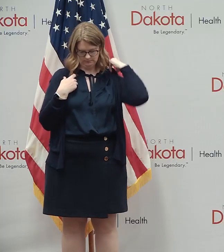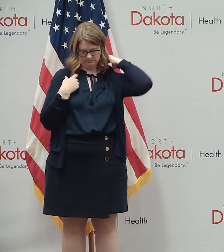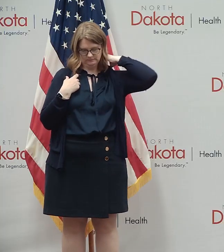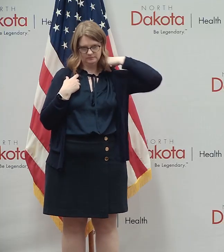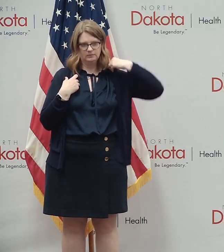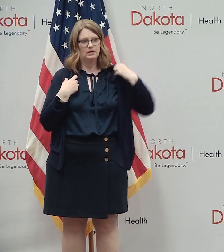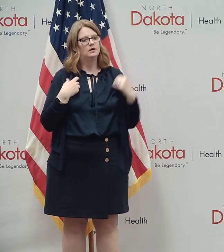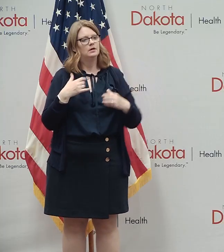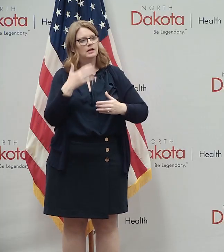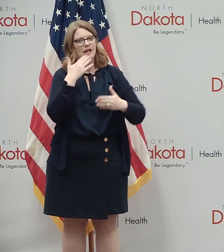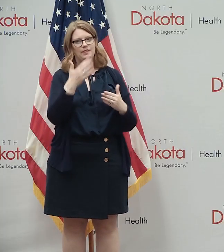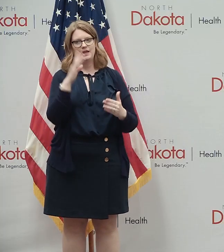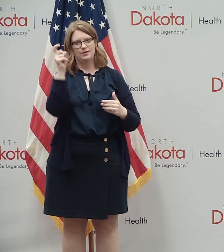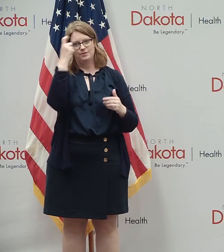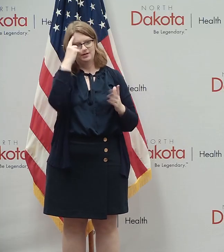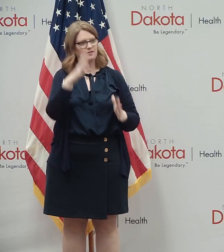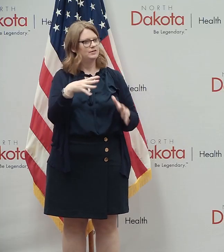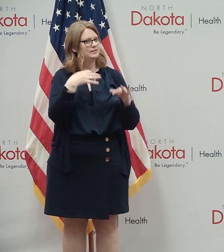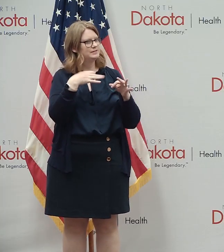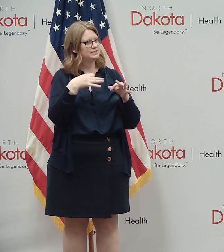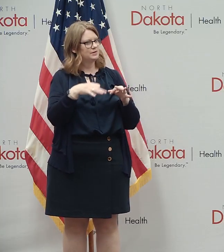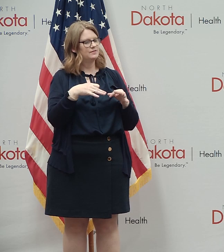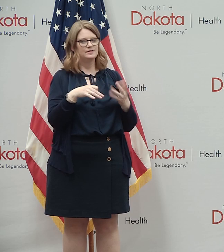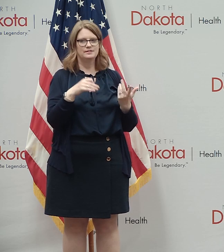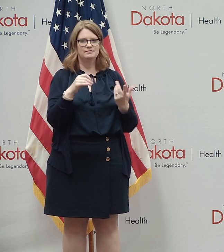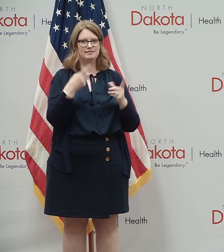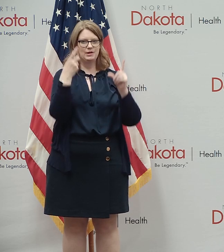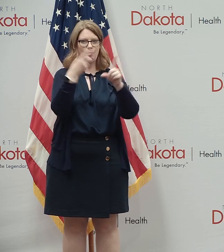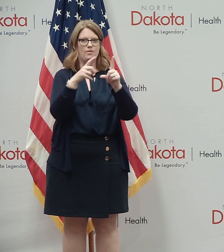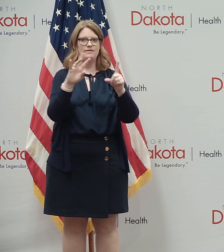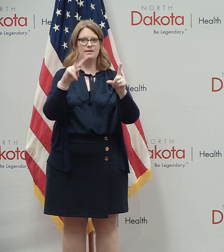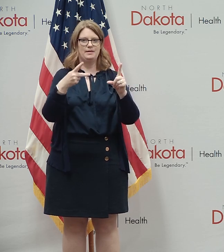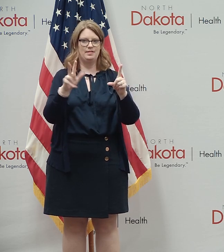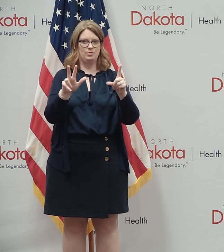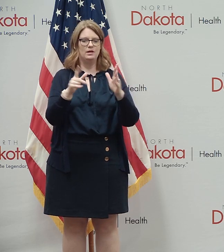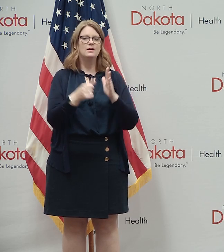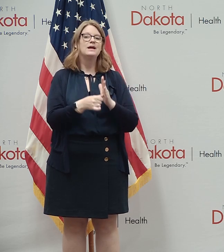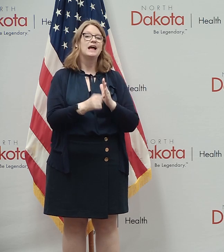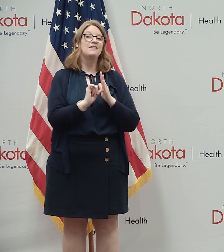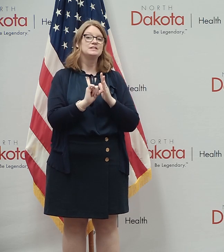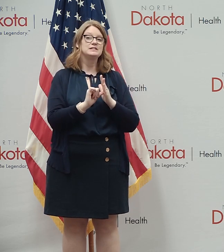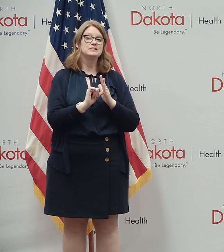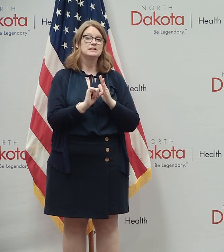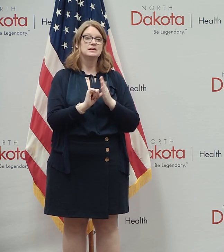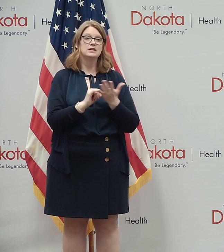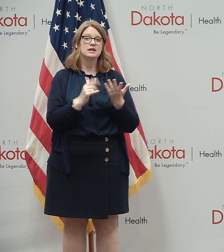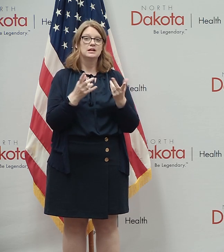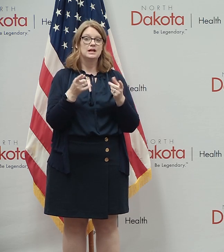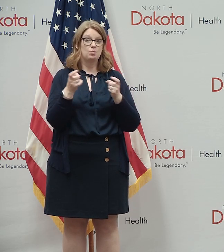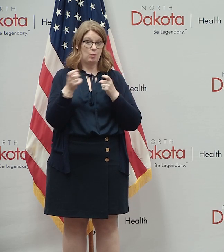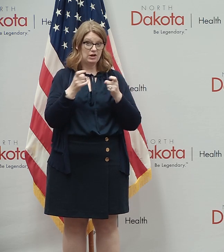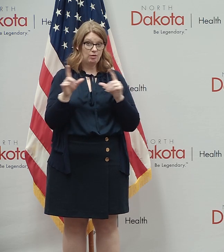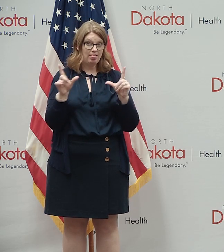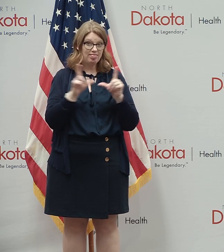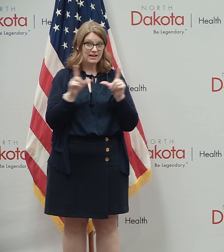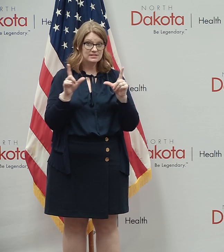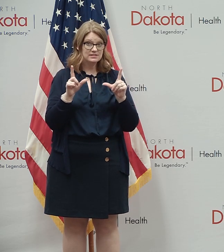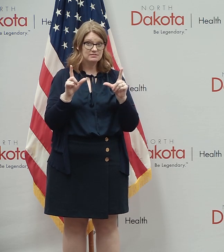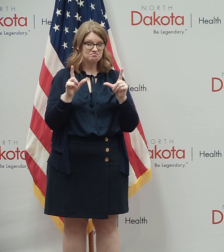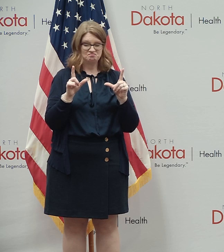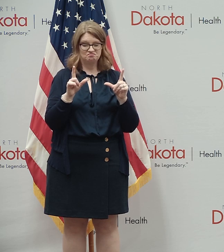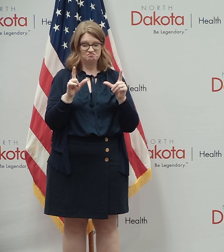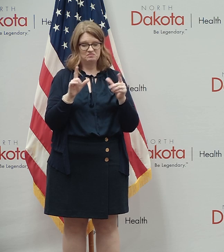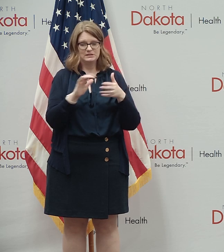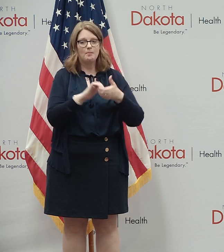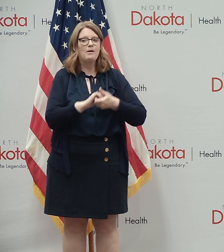Thank you, Governor. He did an excellent job of describing the vision of the VP3, and just want to emphasize this isn't a regulatory or license. This is a partnership and